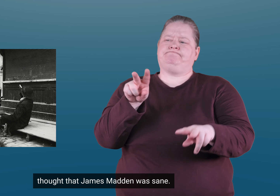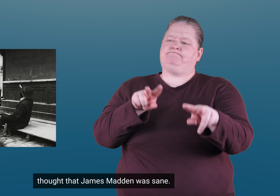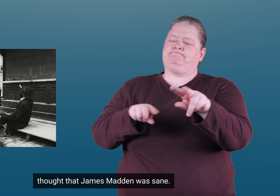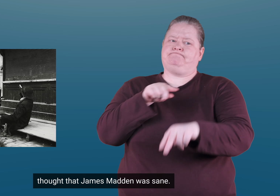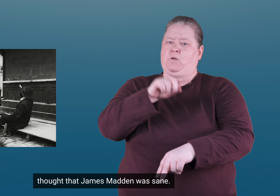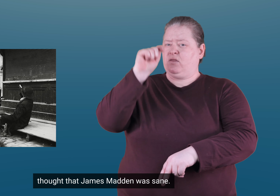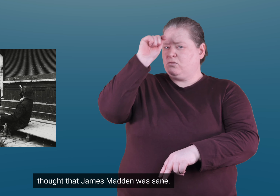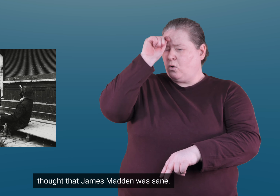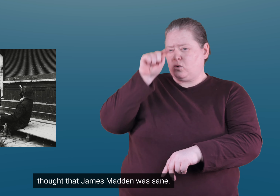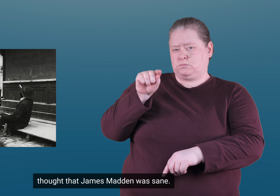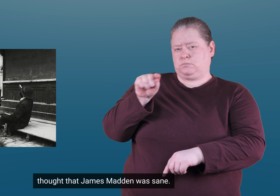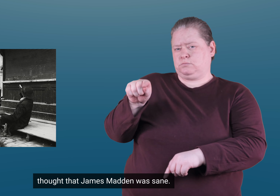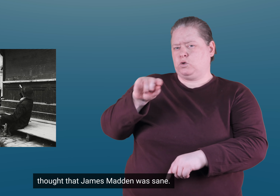thought that James Madden was sane.